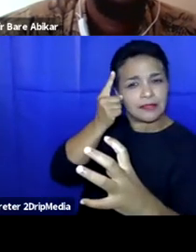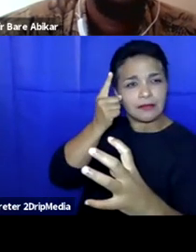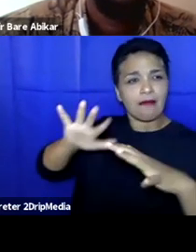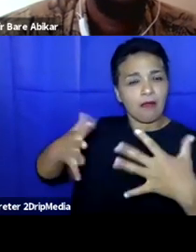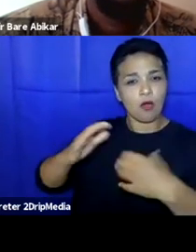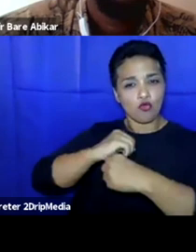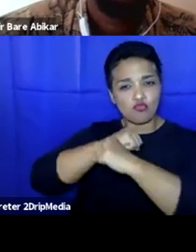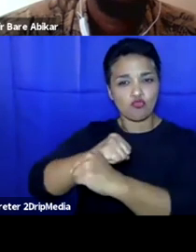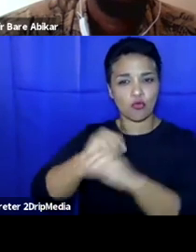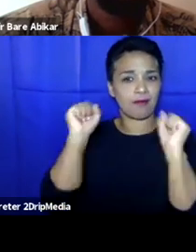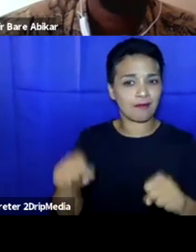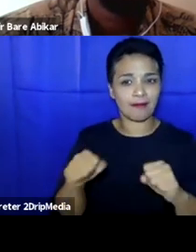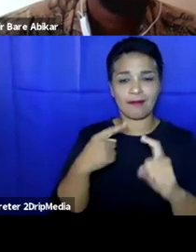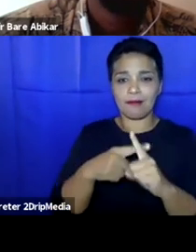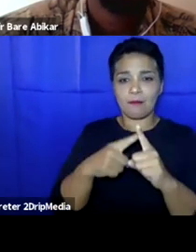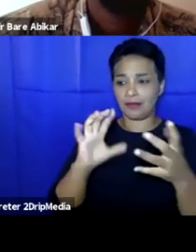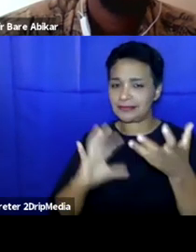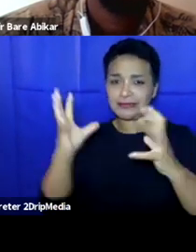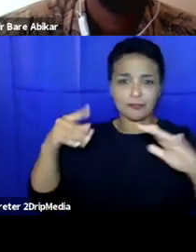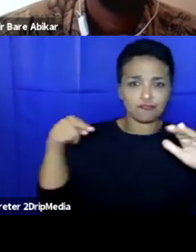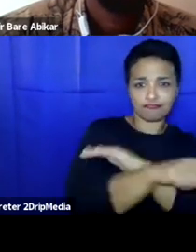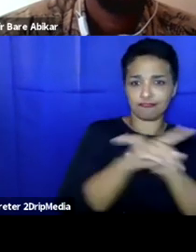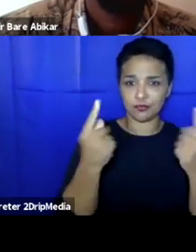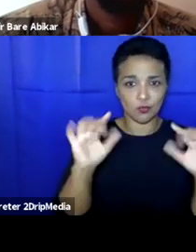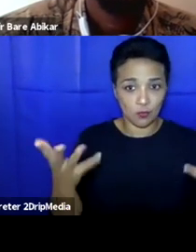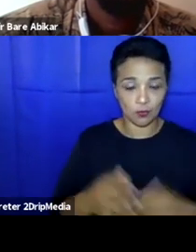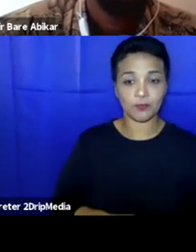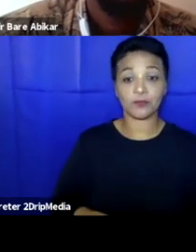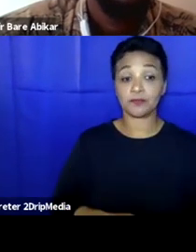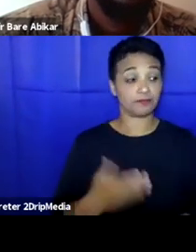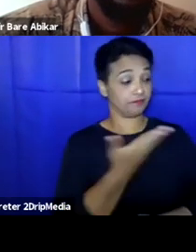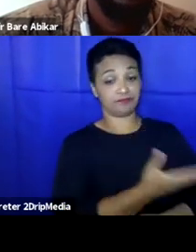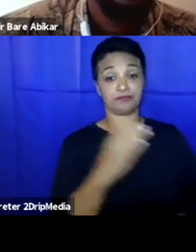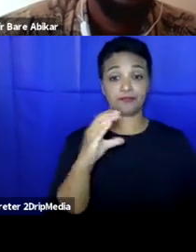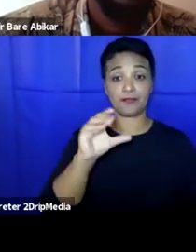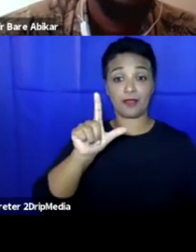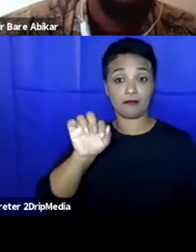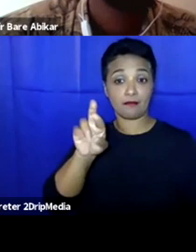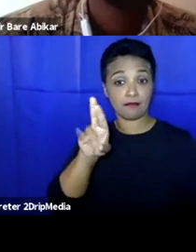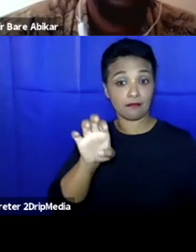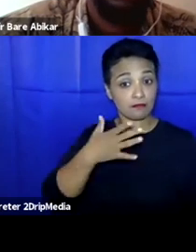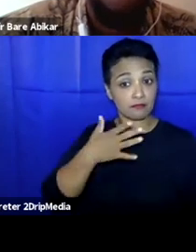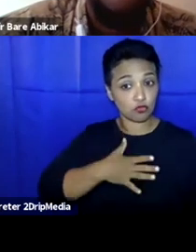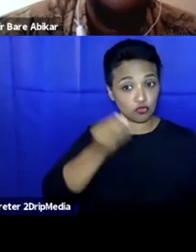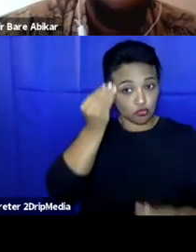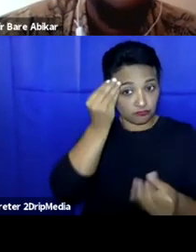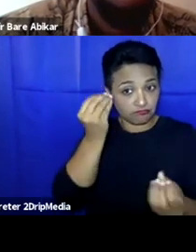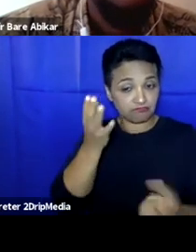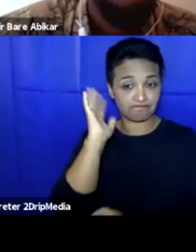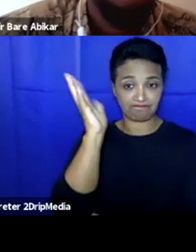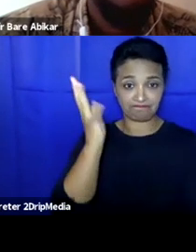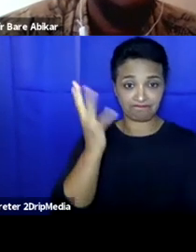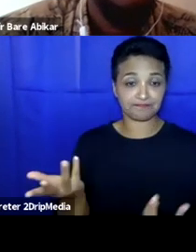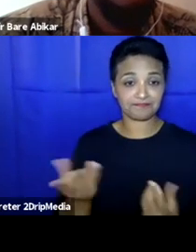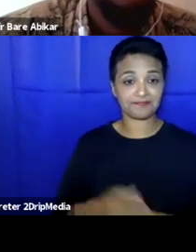human rights and displacement. Claire, did you want to say anything before I turn to Abdikadir, who will